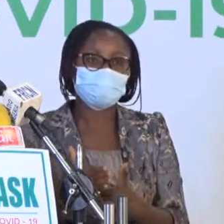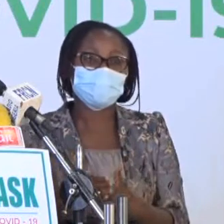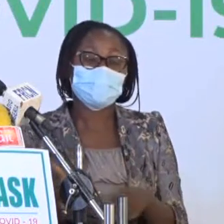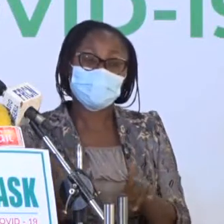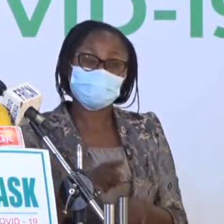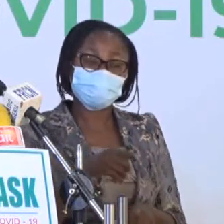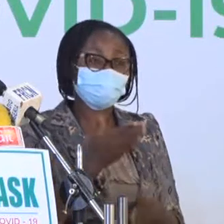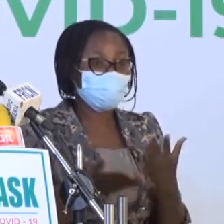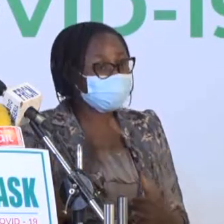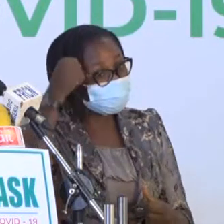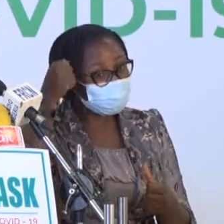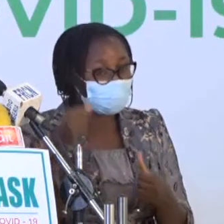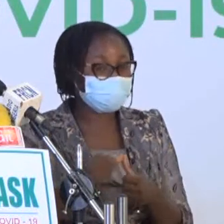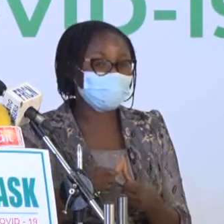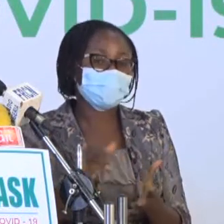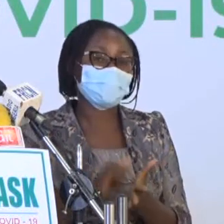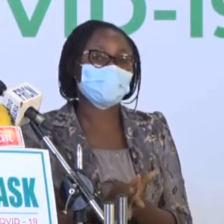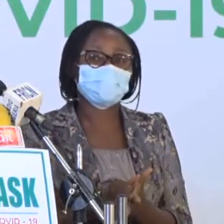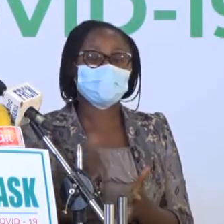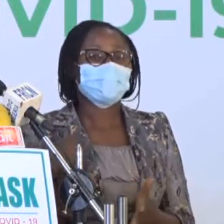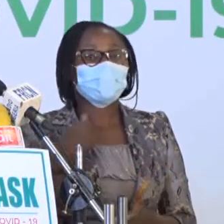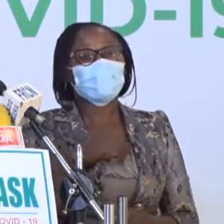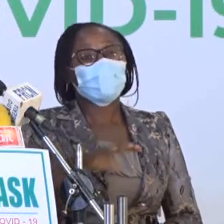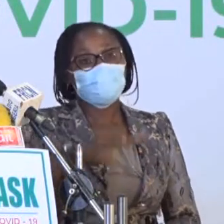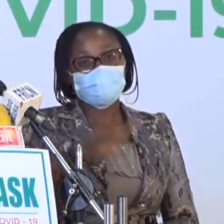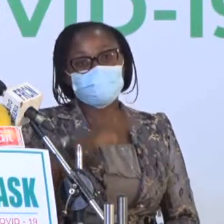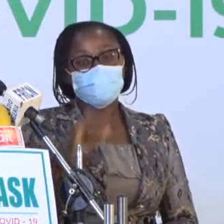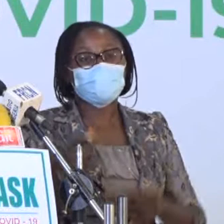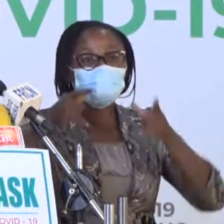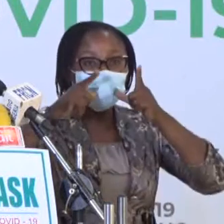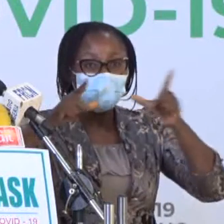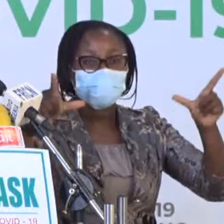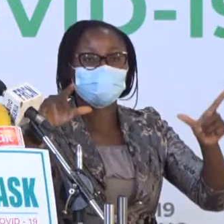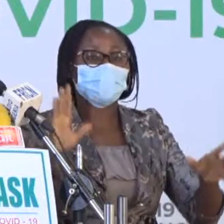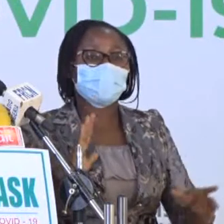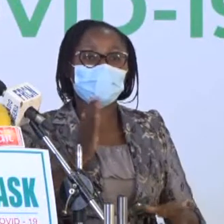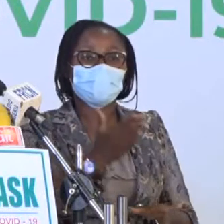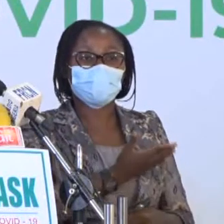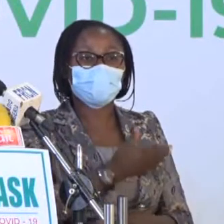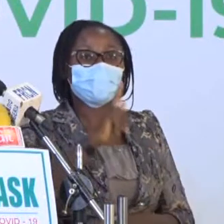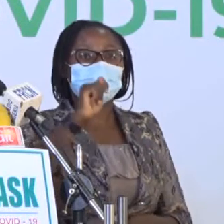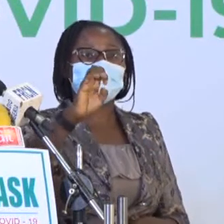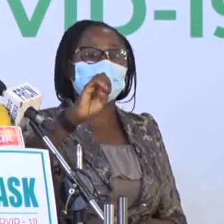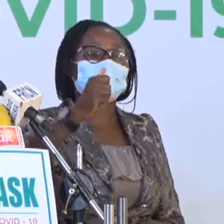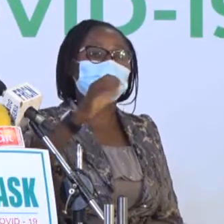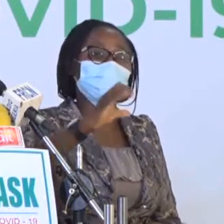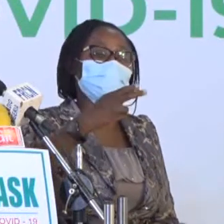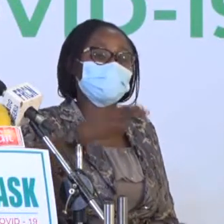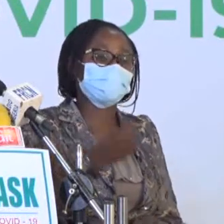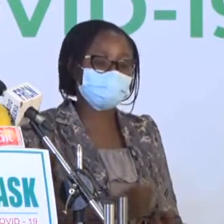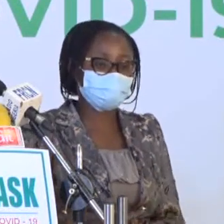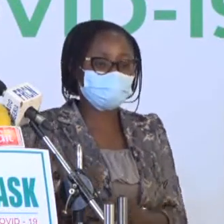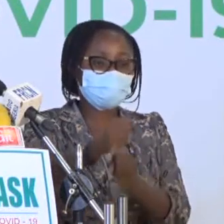may recall, that we officially launched our homegrown TEACH strategy